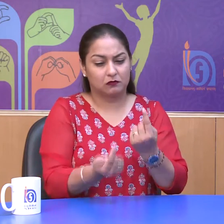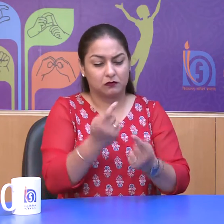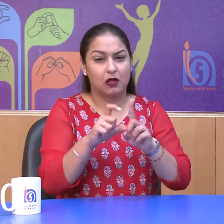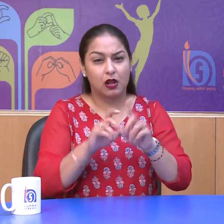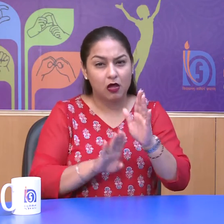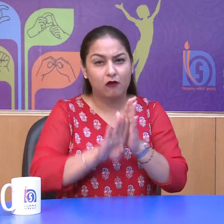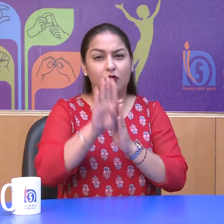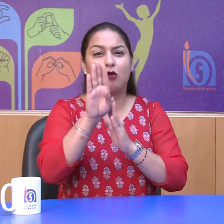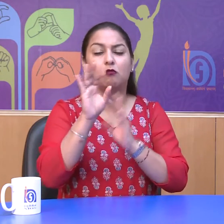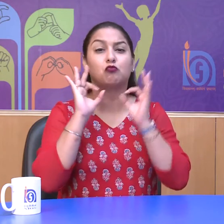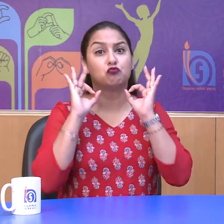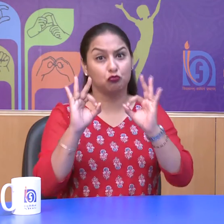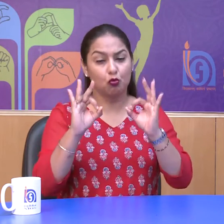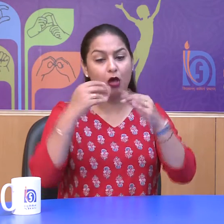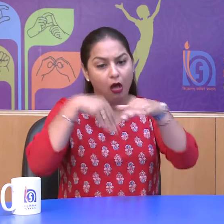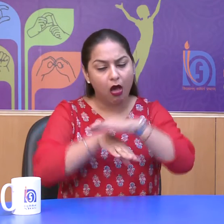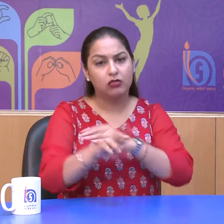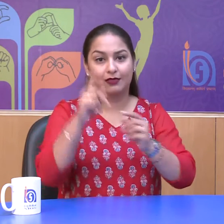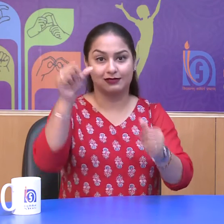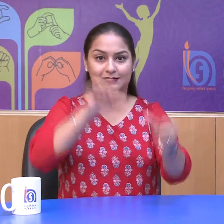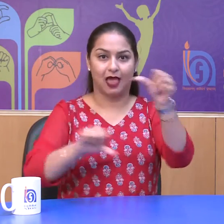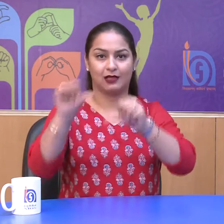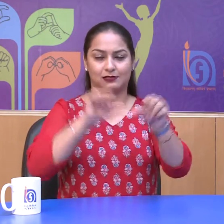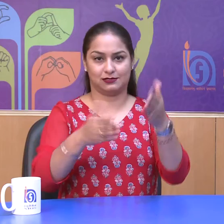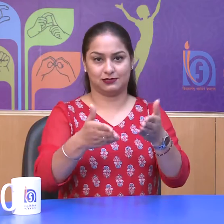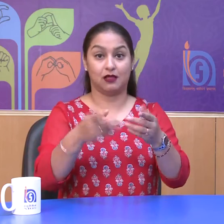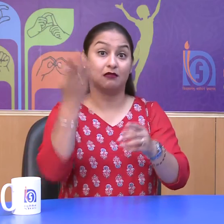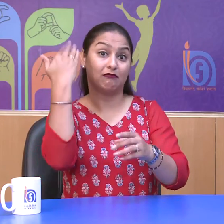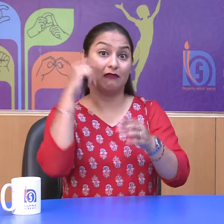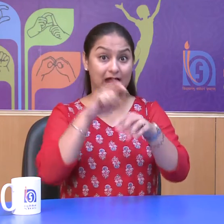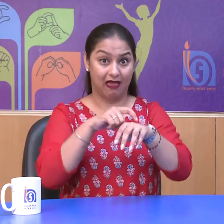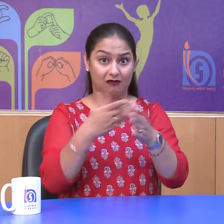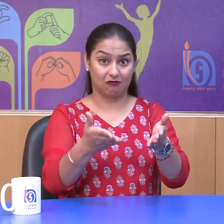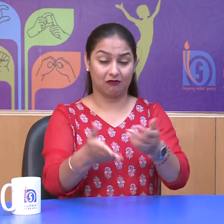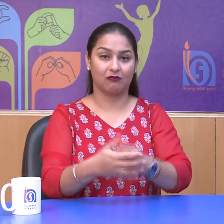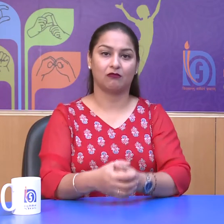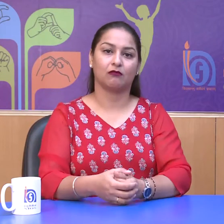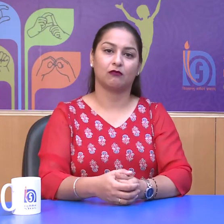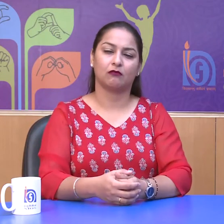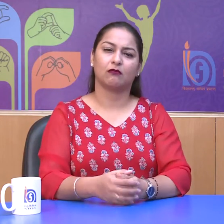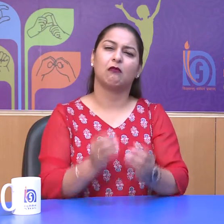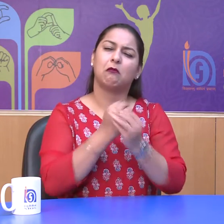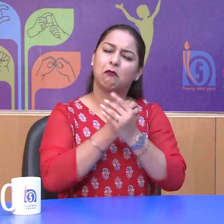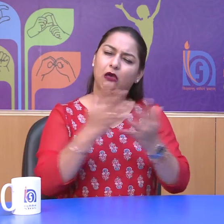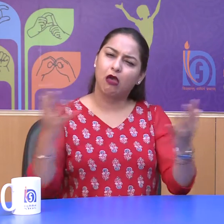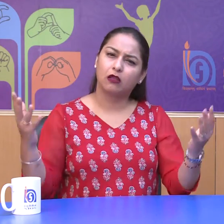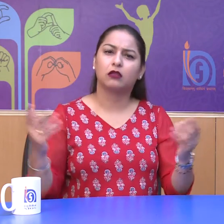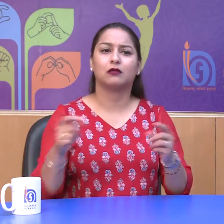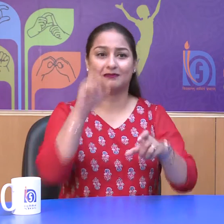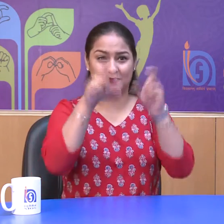in the field of science. It was a time when many great scientists